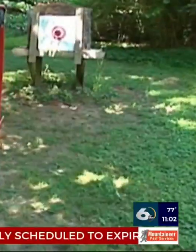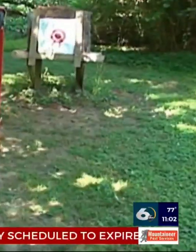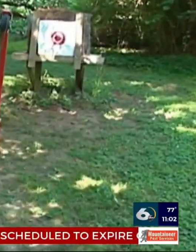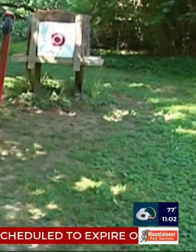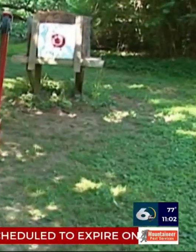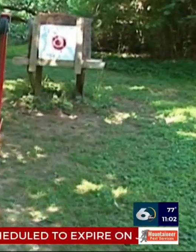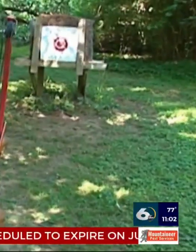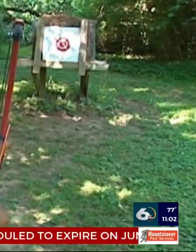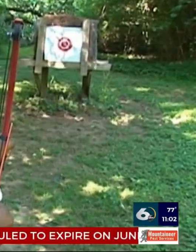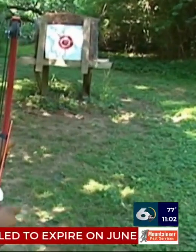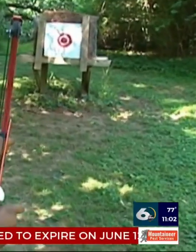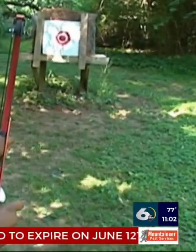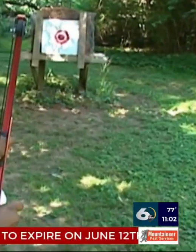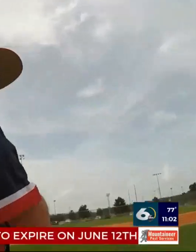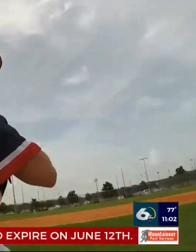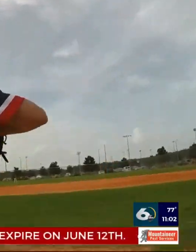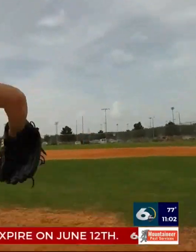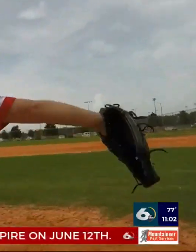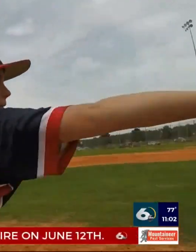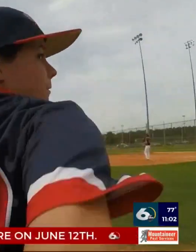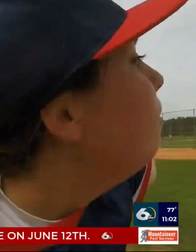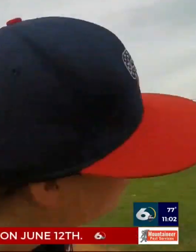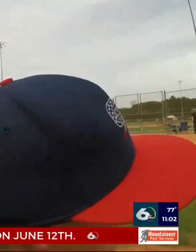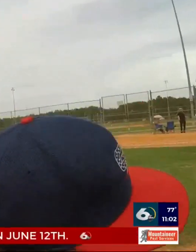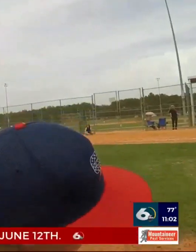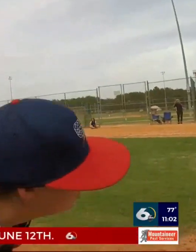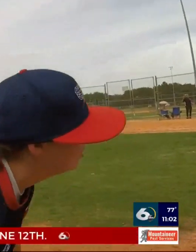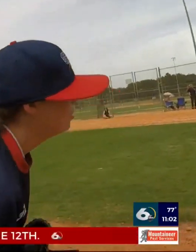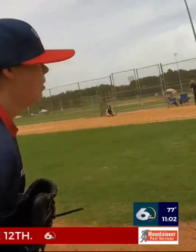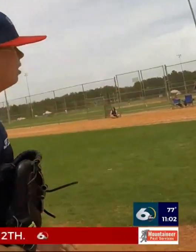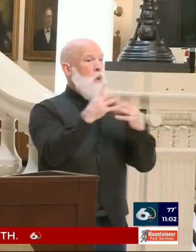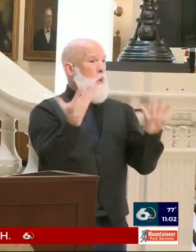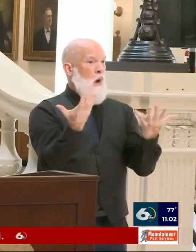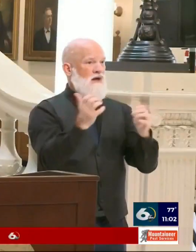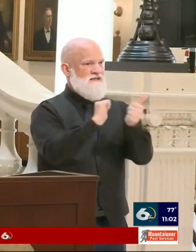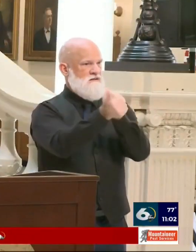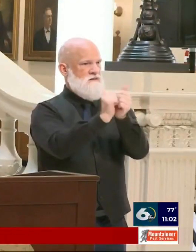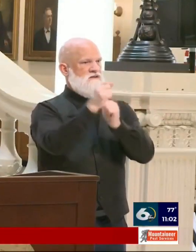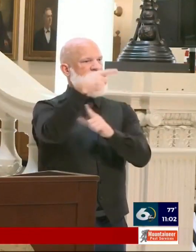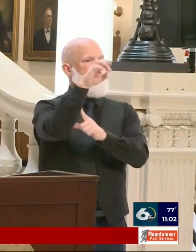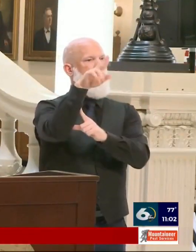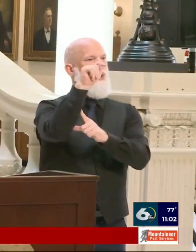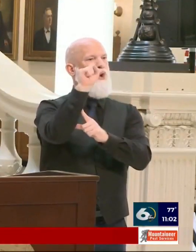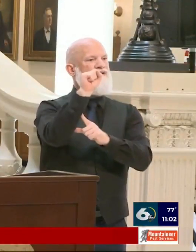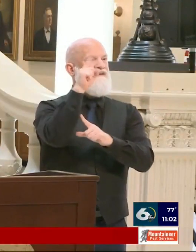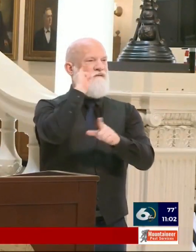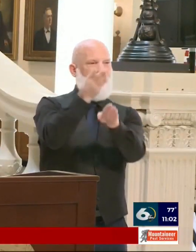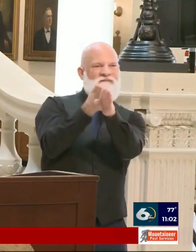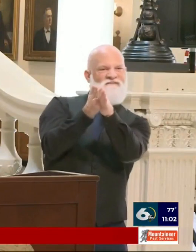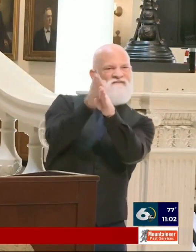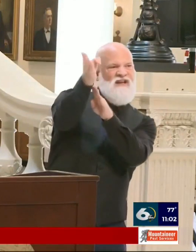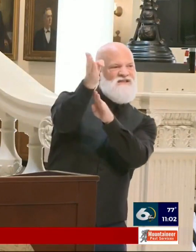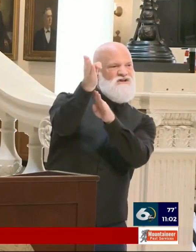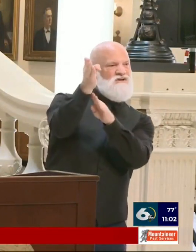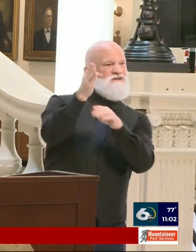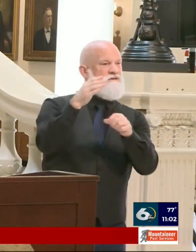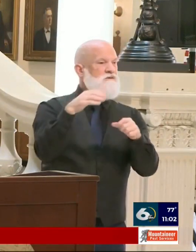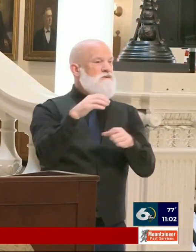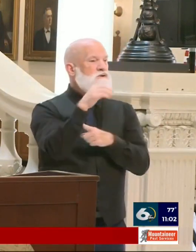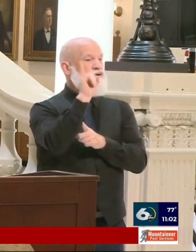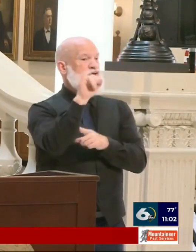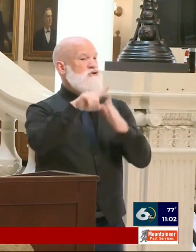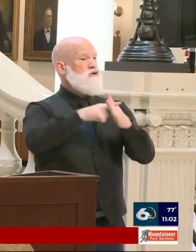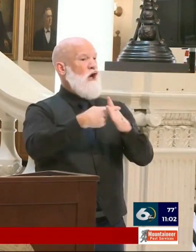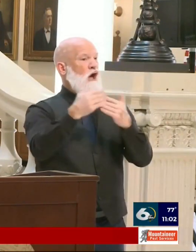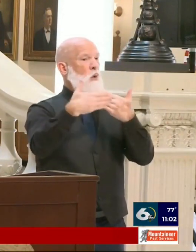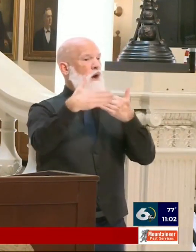of amateur as well as professional sports. Starting June 1st, professional sports teams and organizations